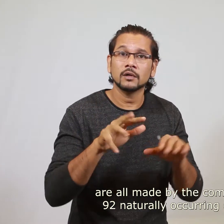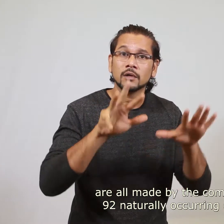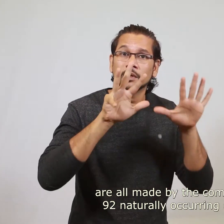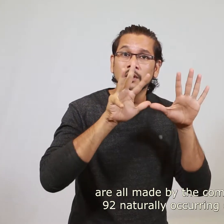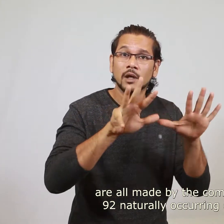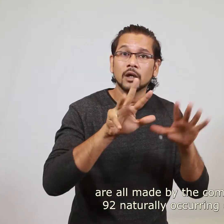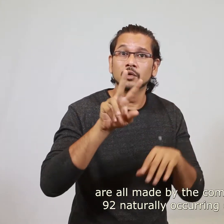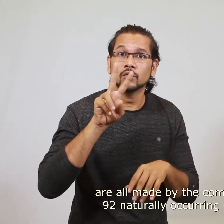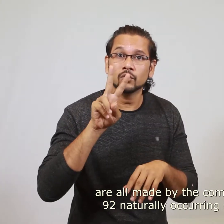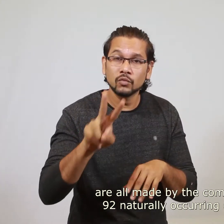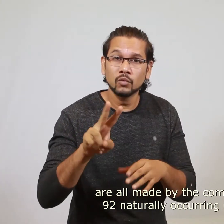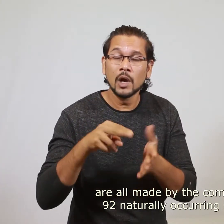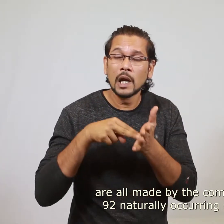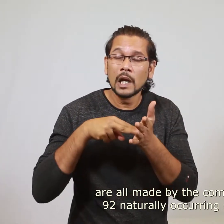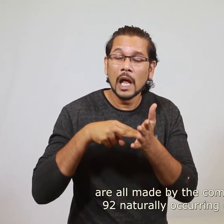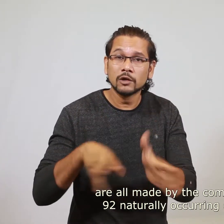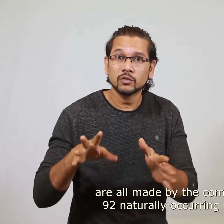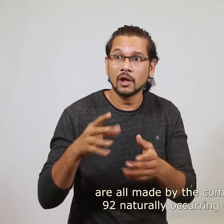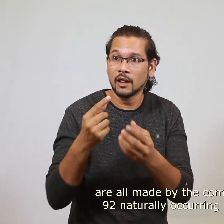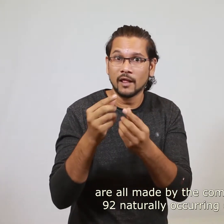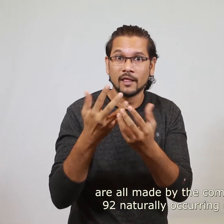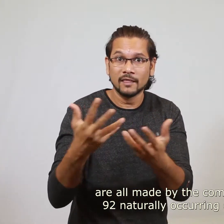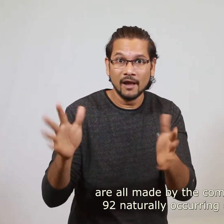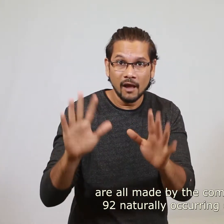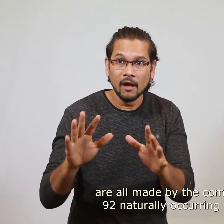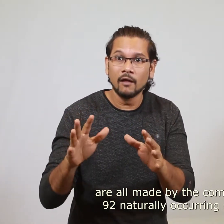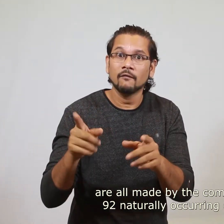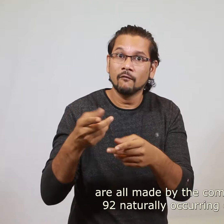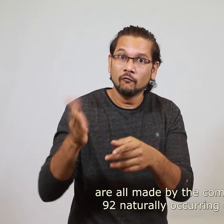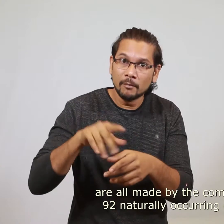of 92 naturally occurring elements.